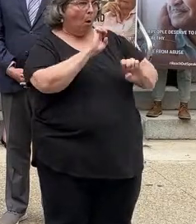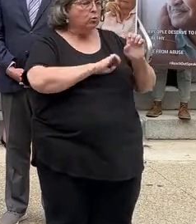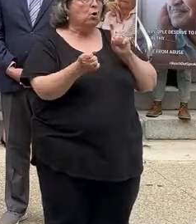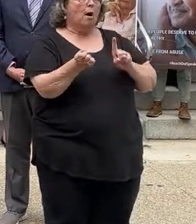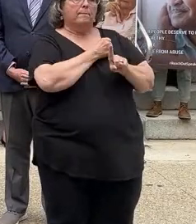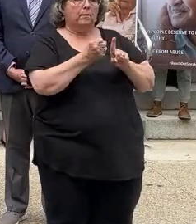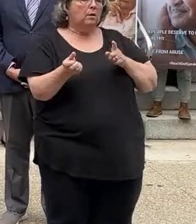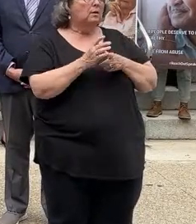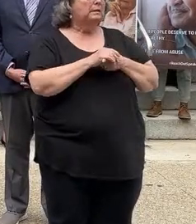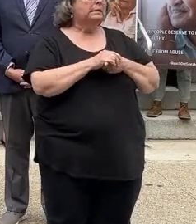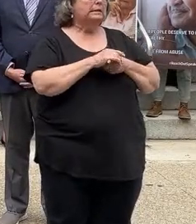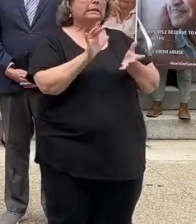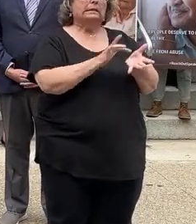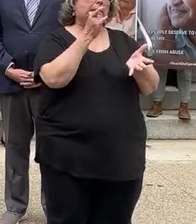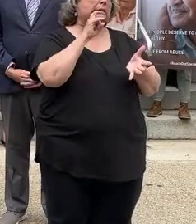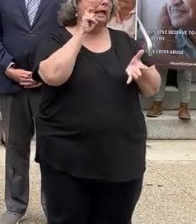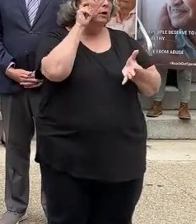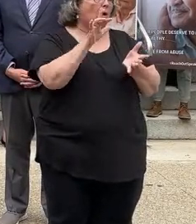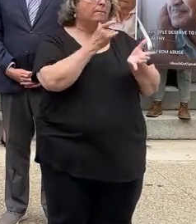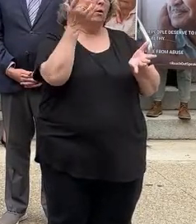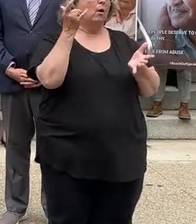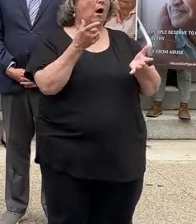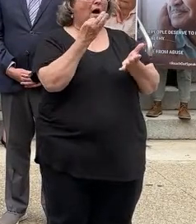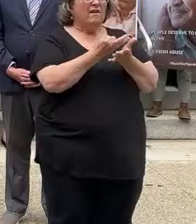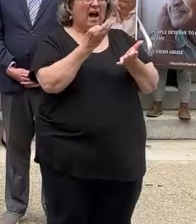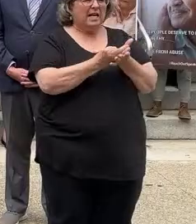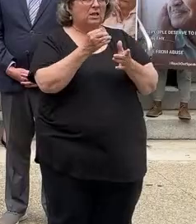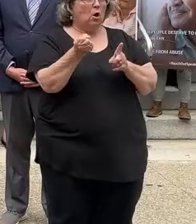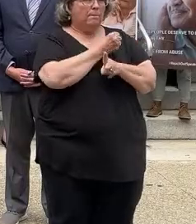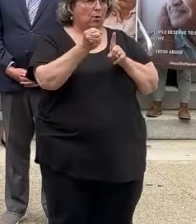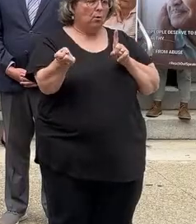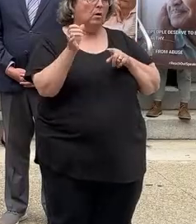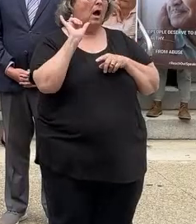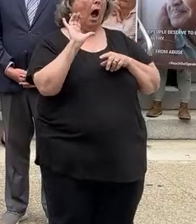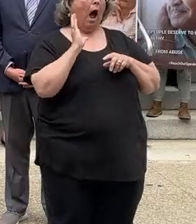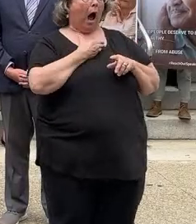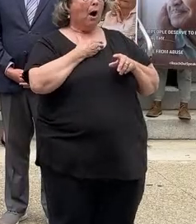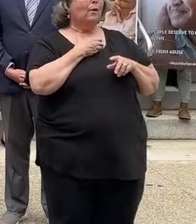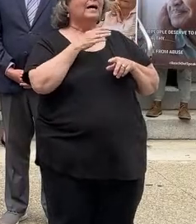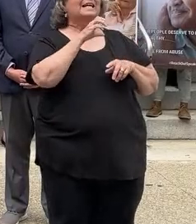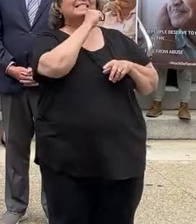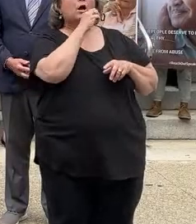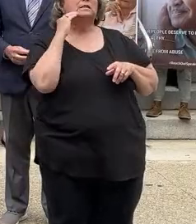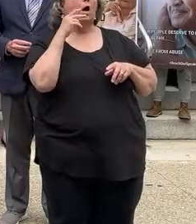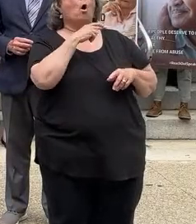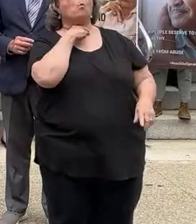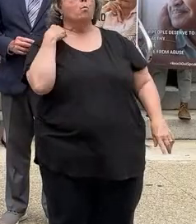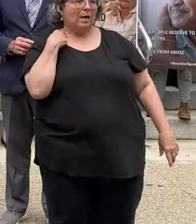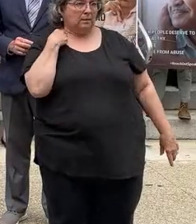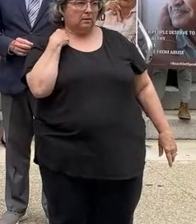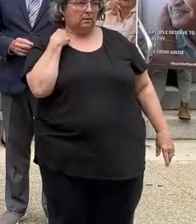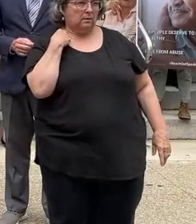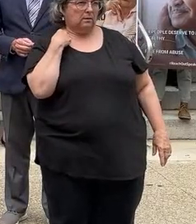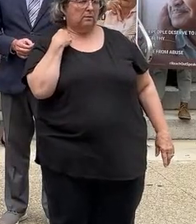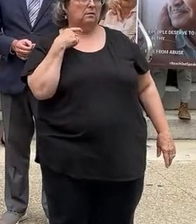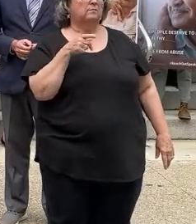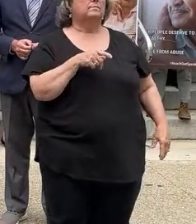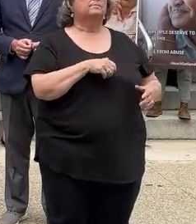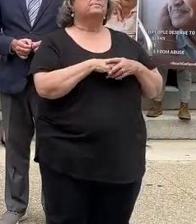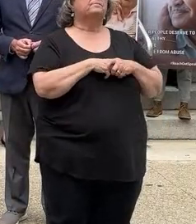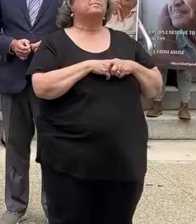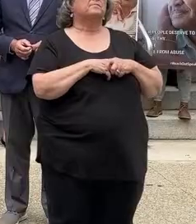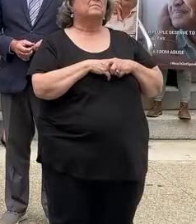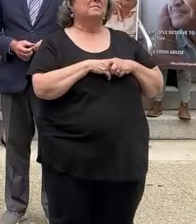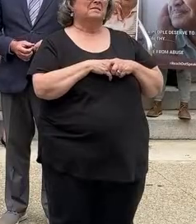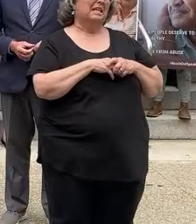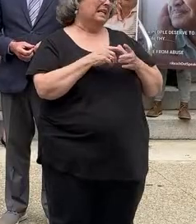abuse, sexual abuse, or the financial abuse that takes place. It's our seniors who are at risk. Oftentimes, they